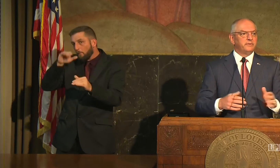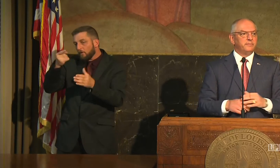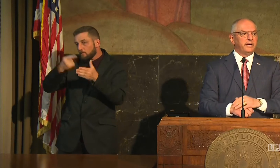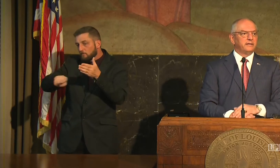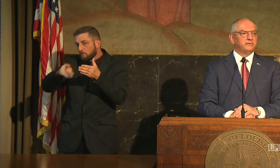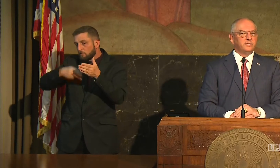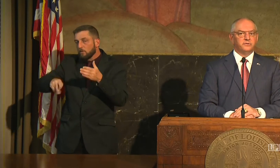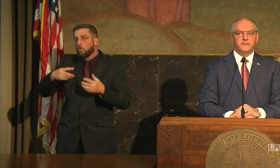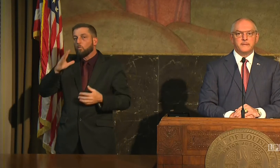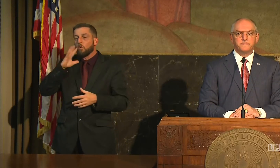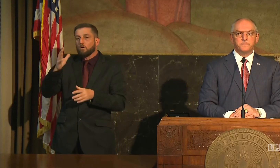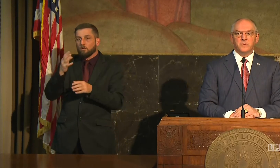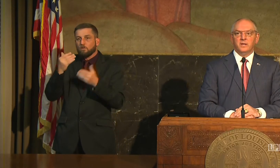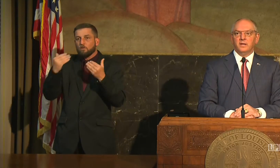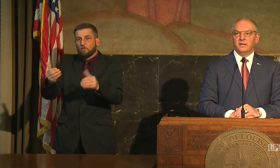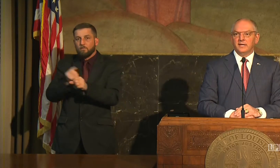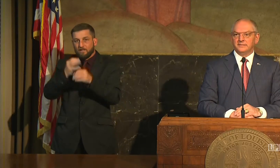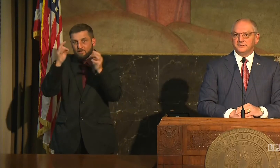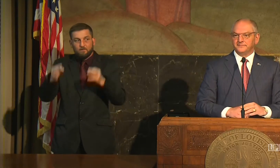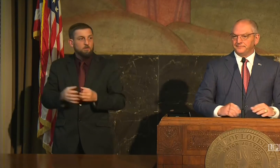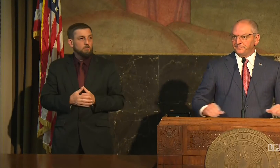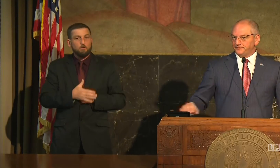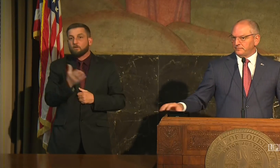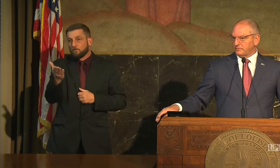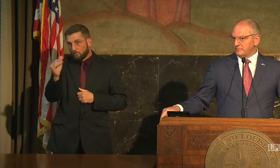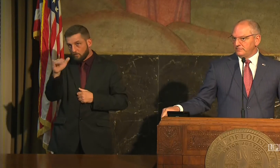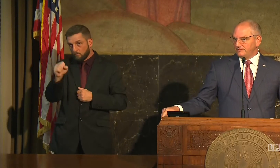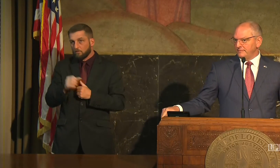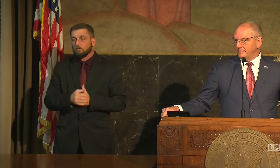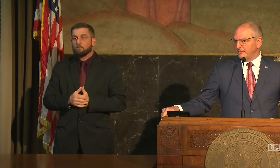we'll be able to make a decision. Yes.